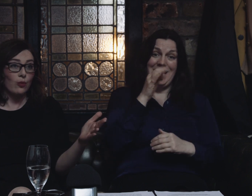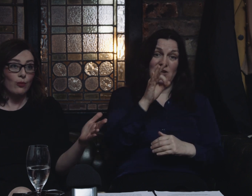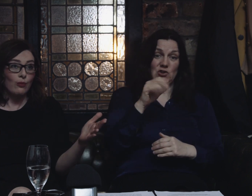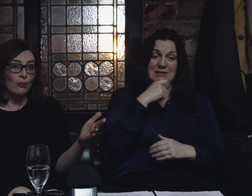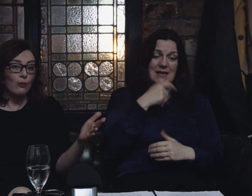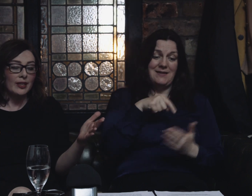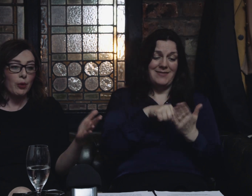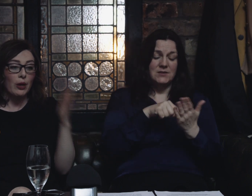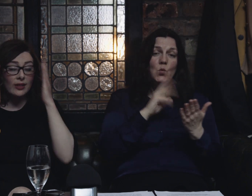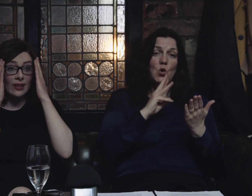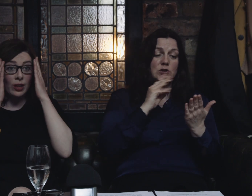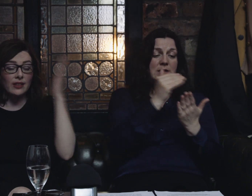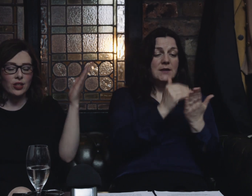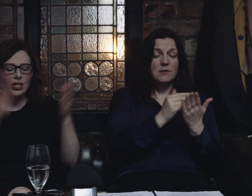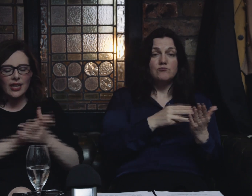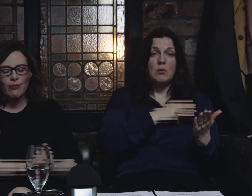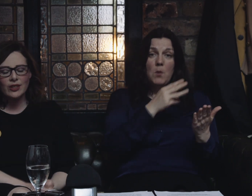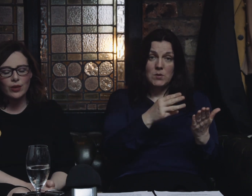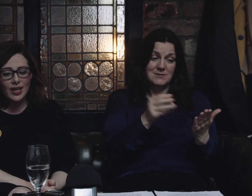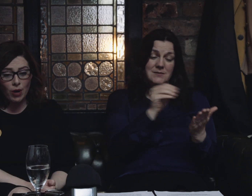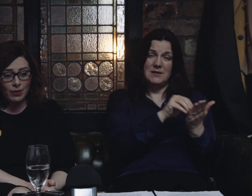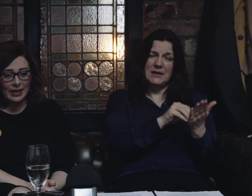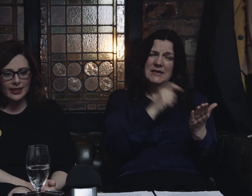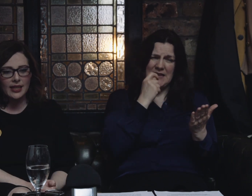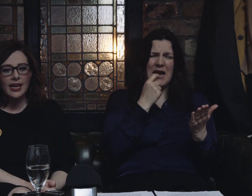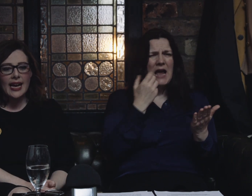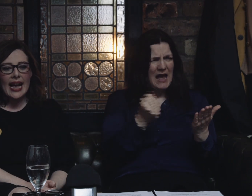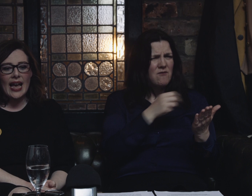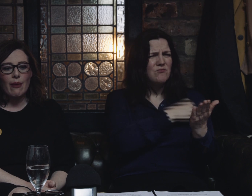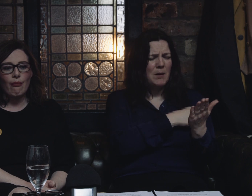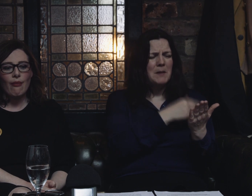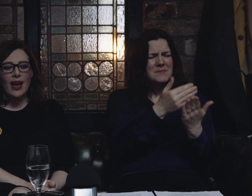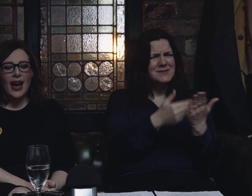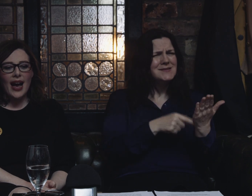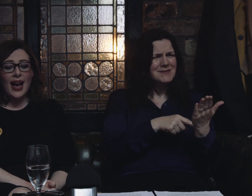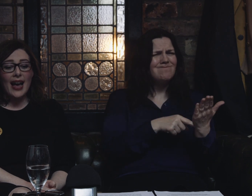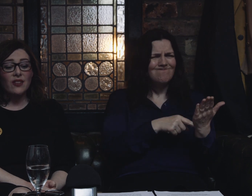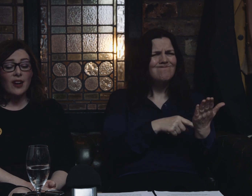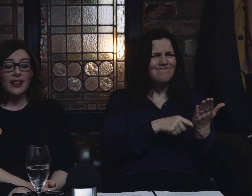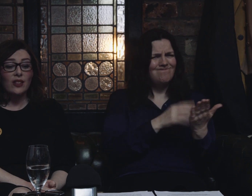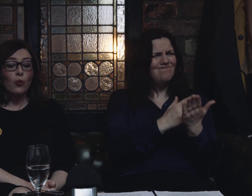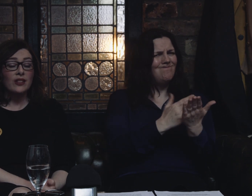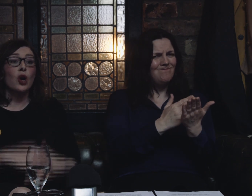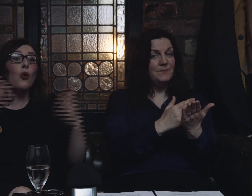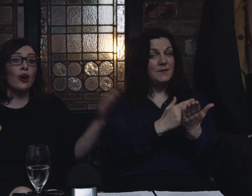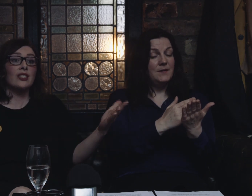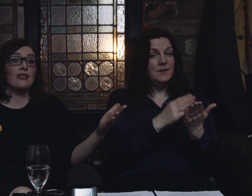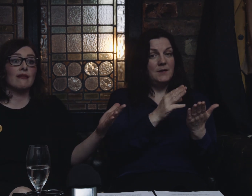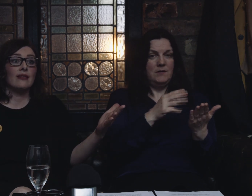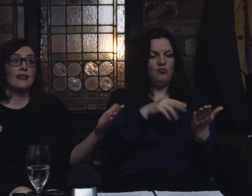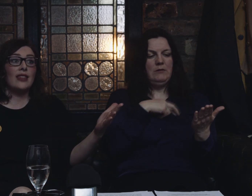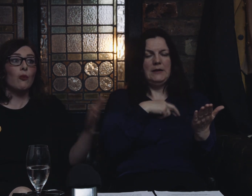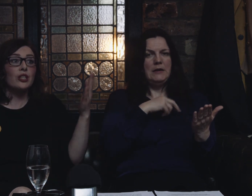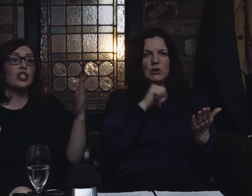as was proposed and was inserted was really problematic, and in fact that there was no